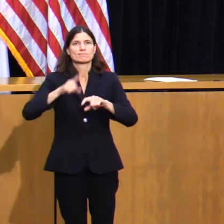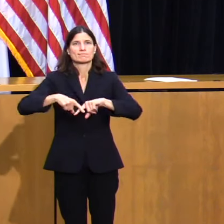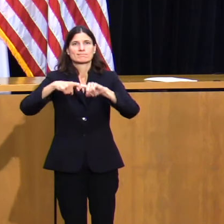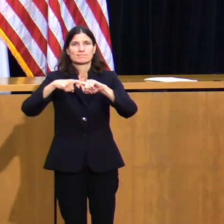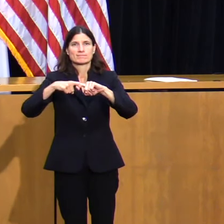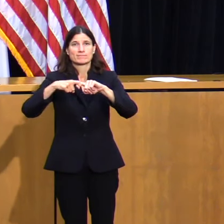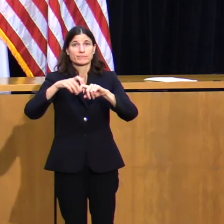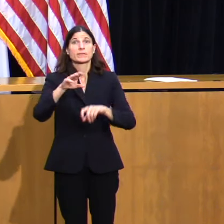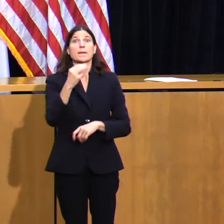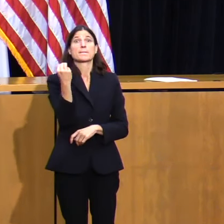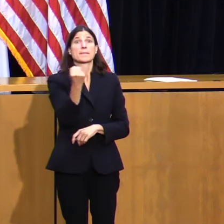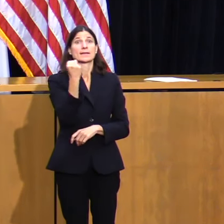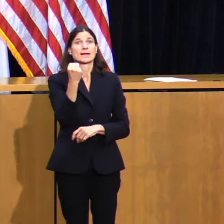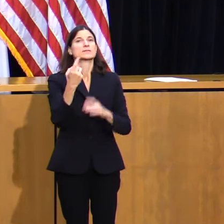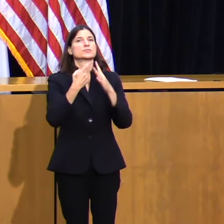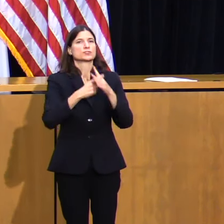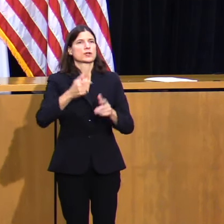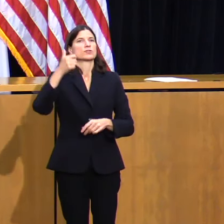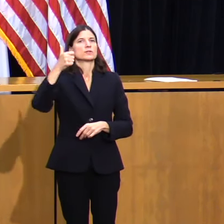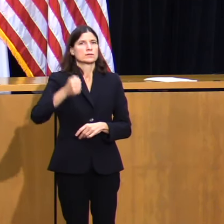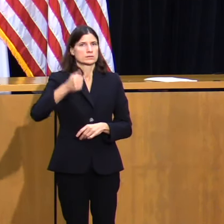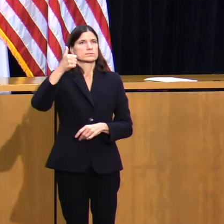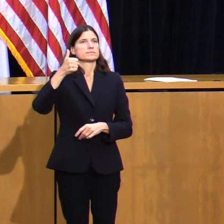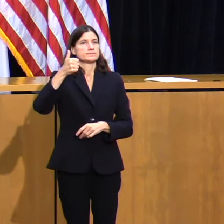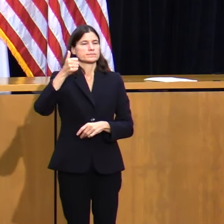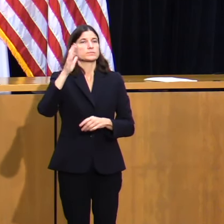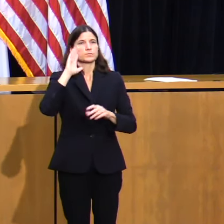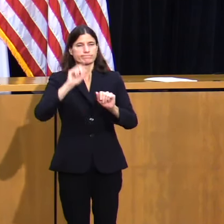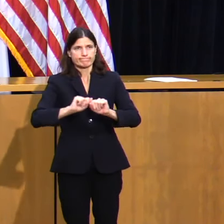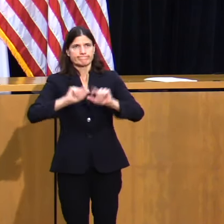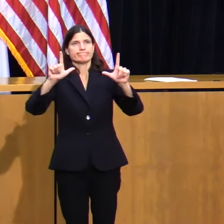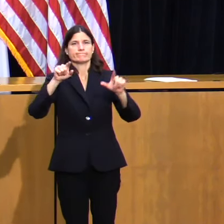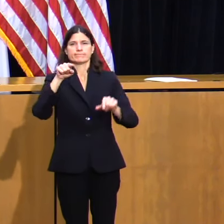include all the lab results from the weekend. Test